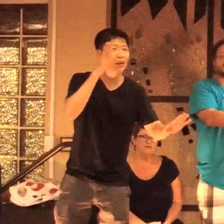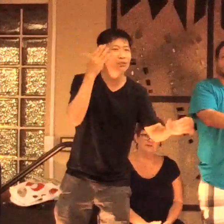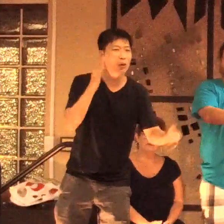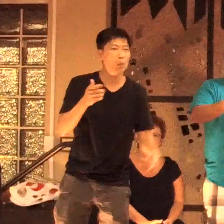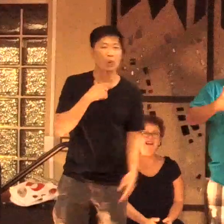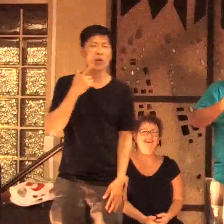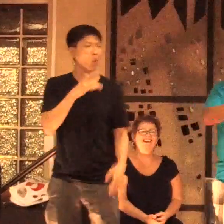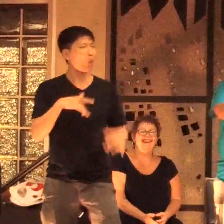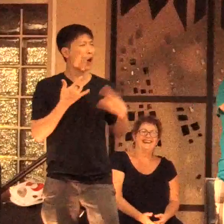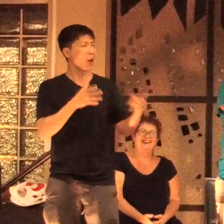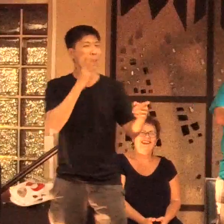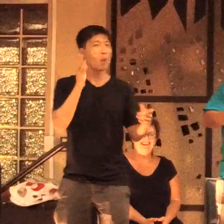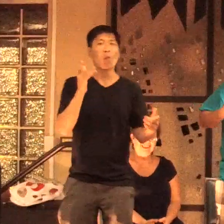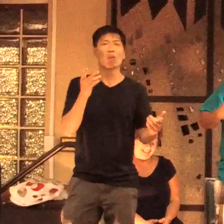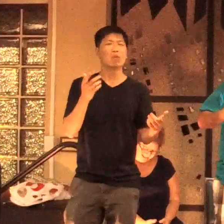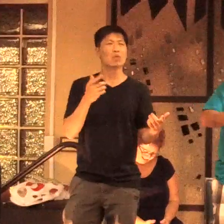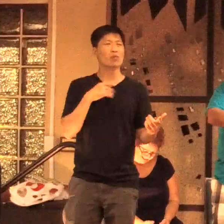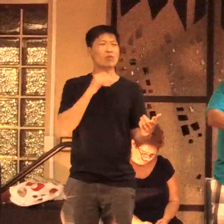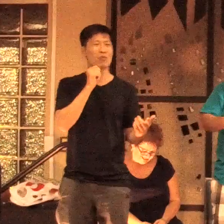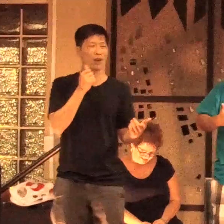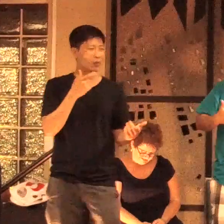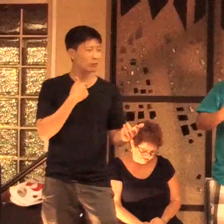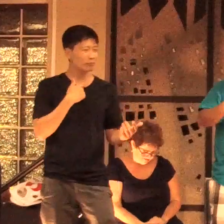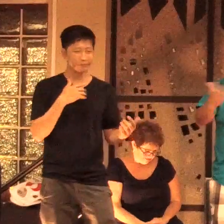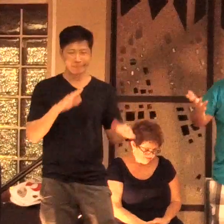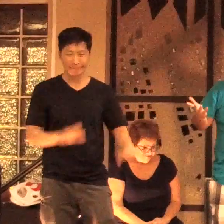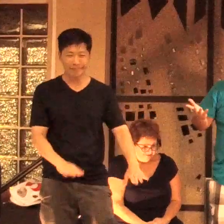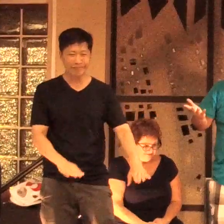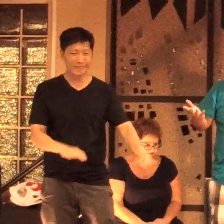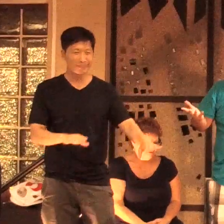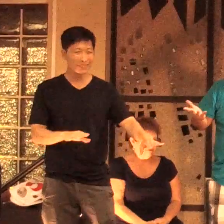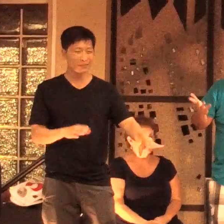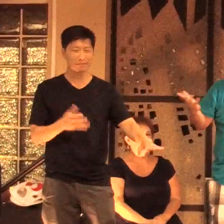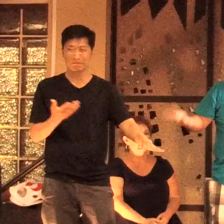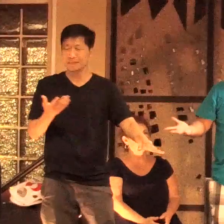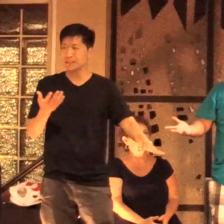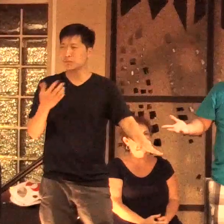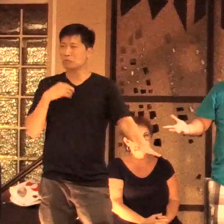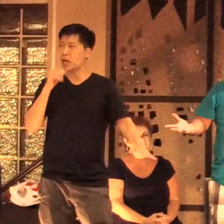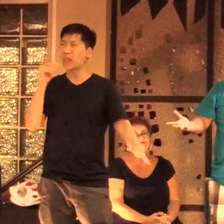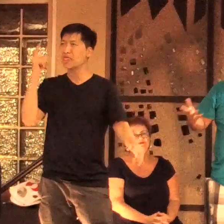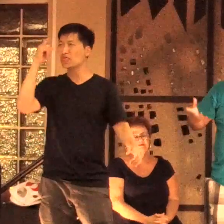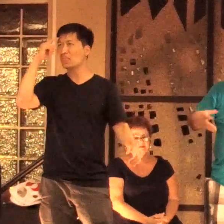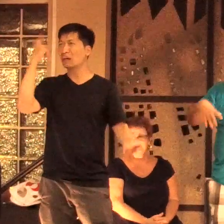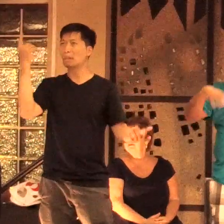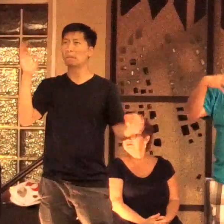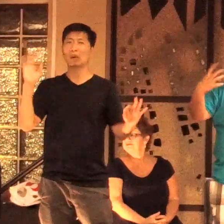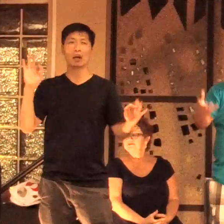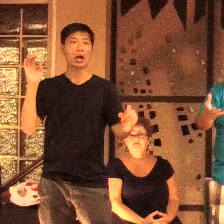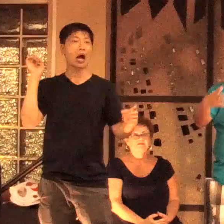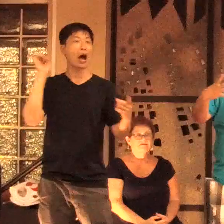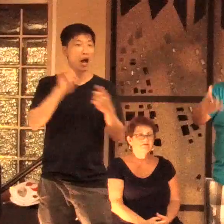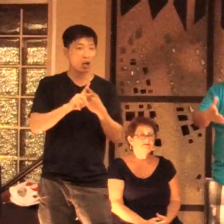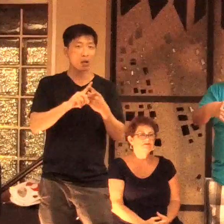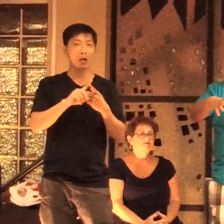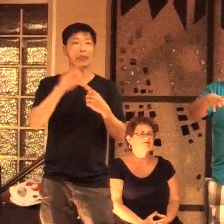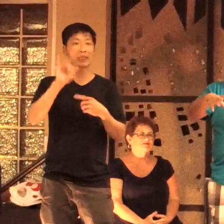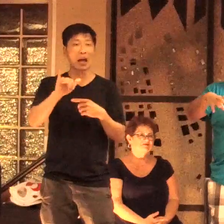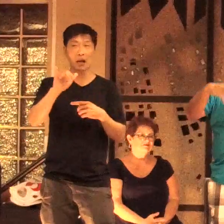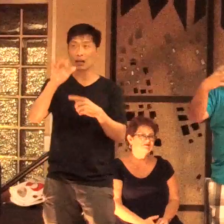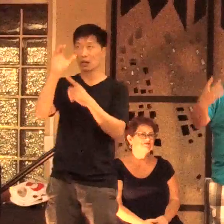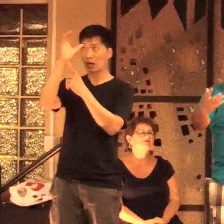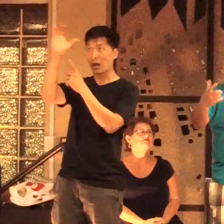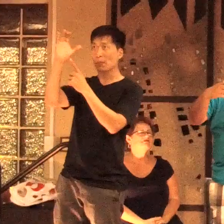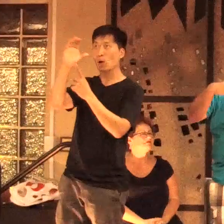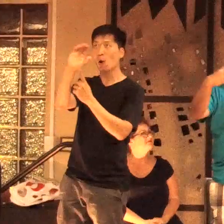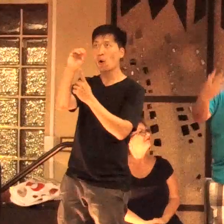are your parents angry? We didn't talk like that when we were little kids because it was not a big deal. And it wasn't until there was a concept of CODA and